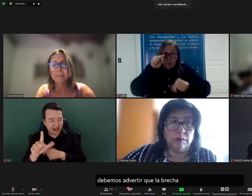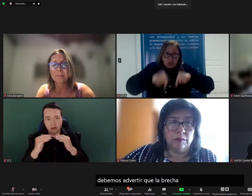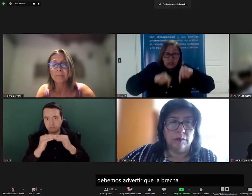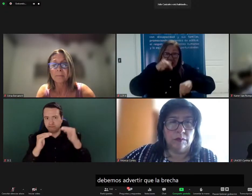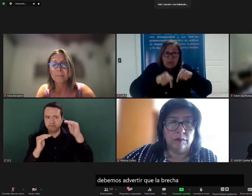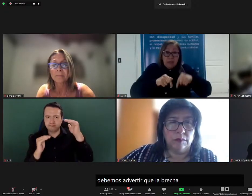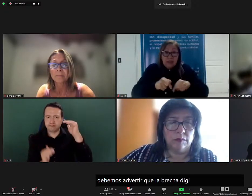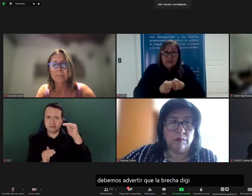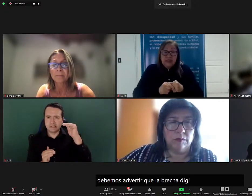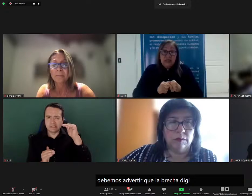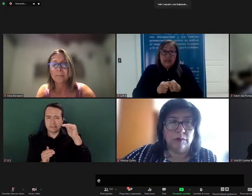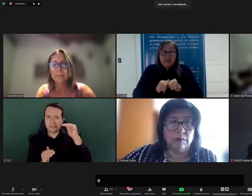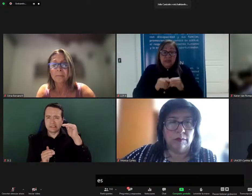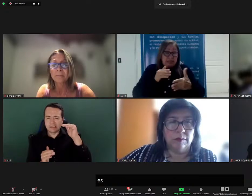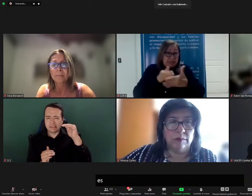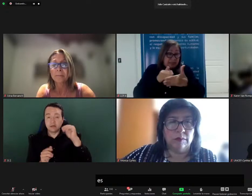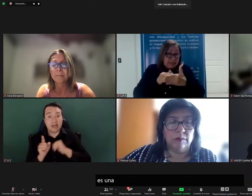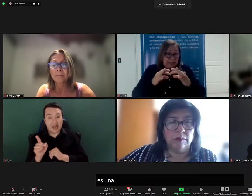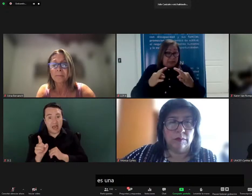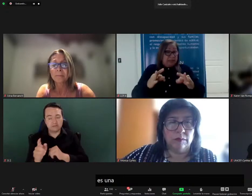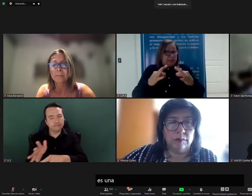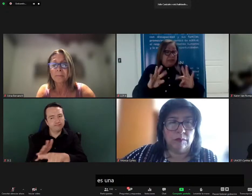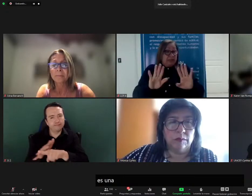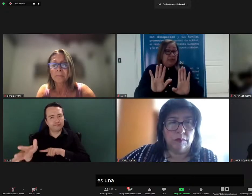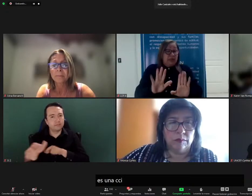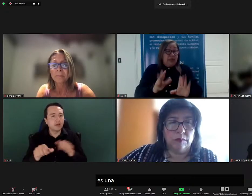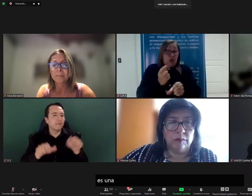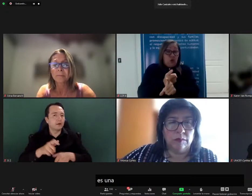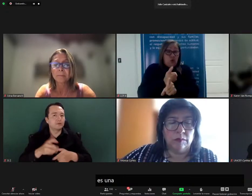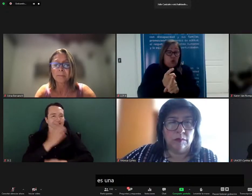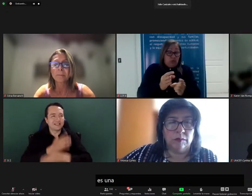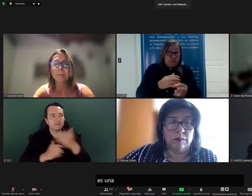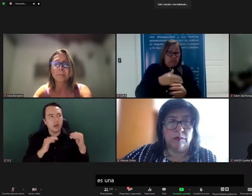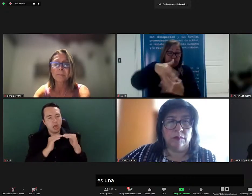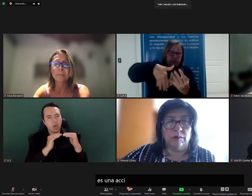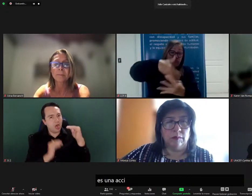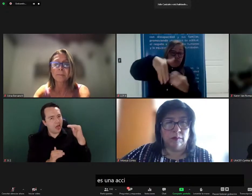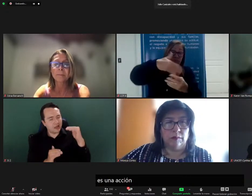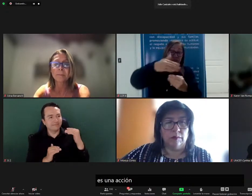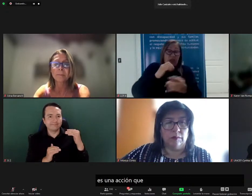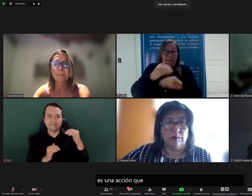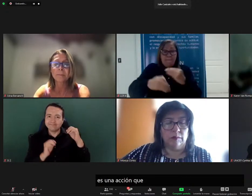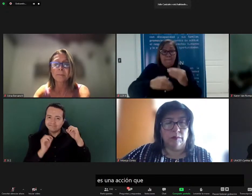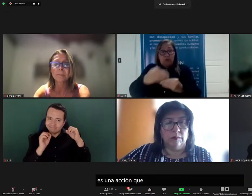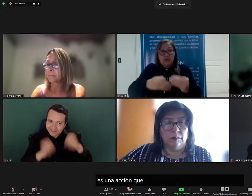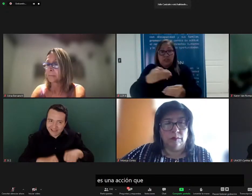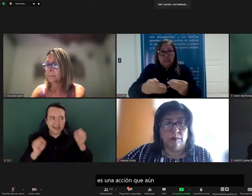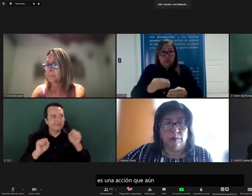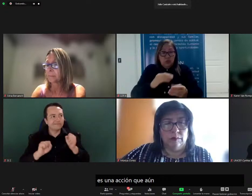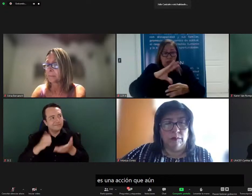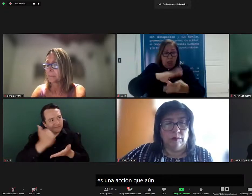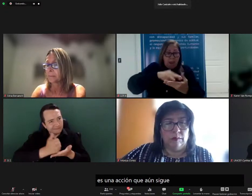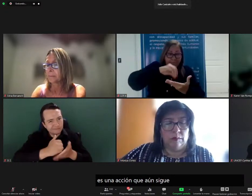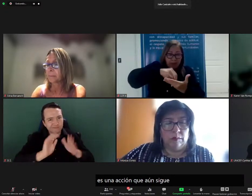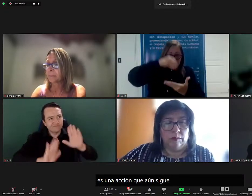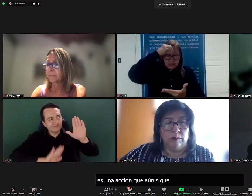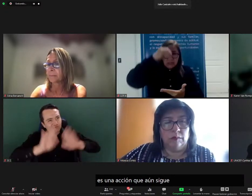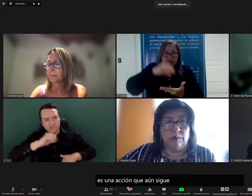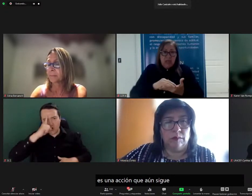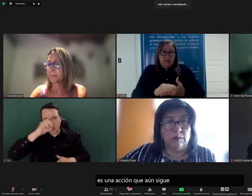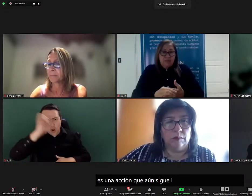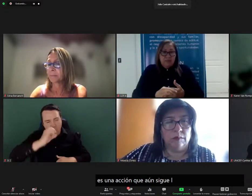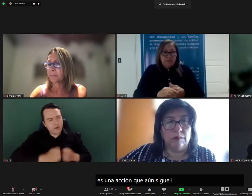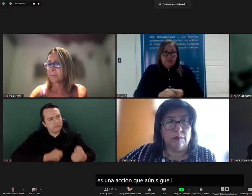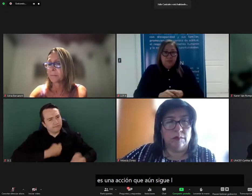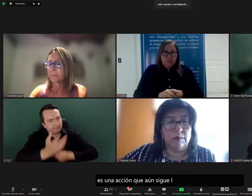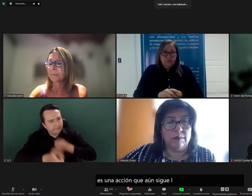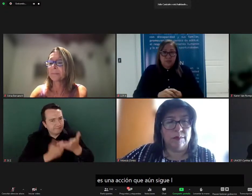that is still limiting persons with disabilities regarding the right interaction that they